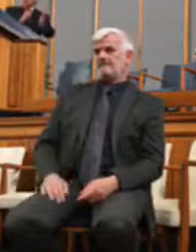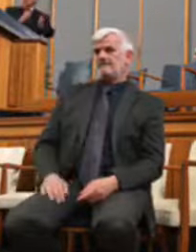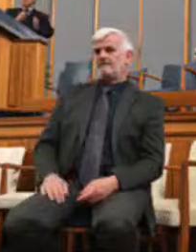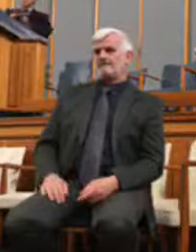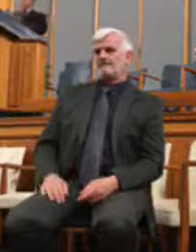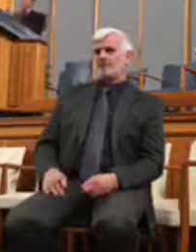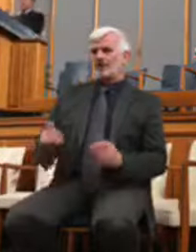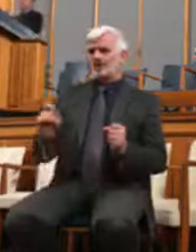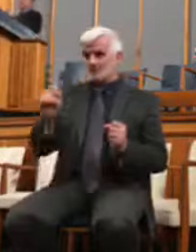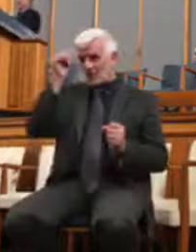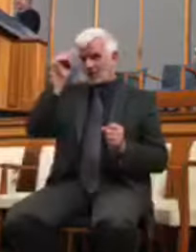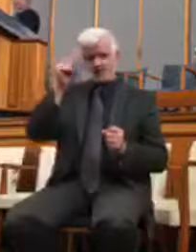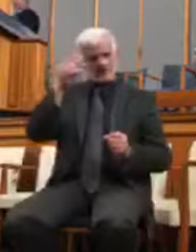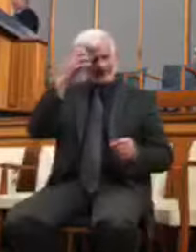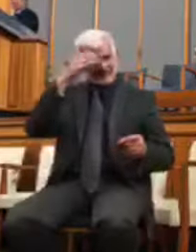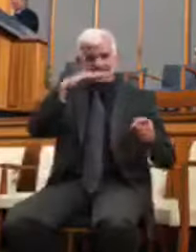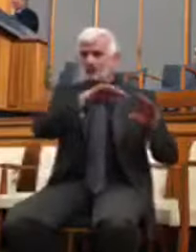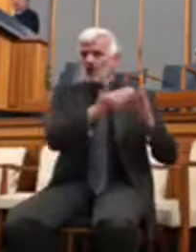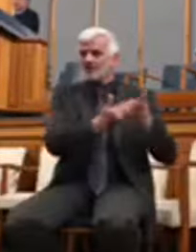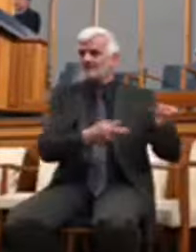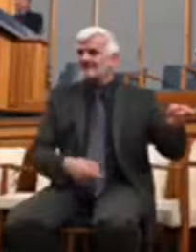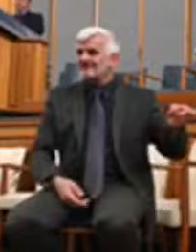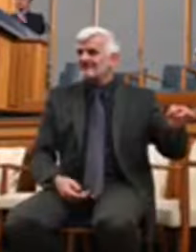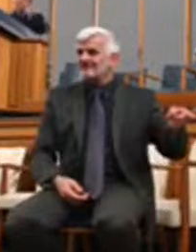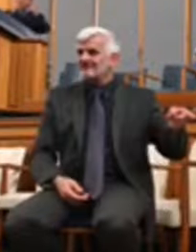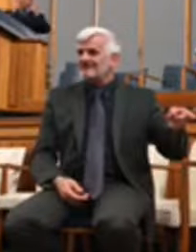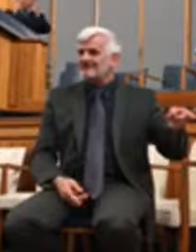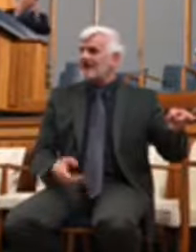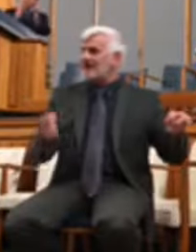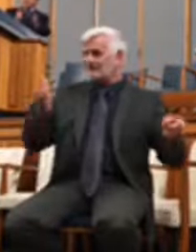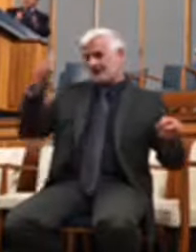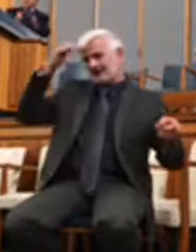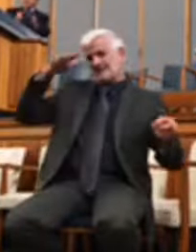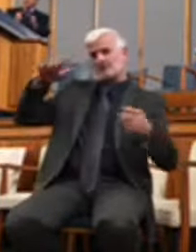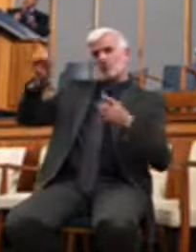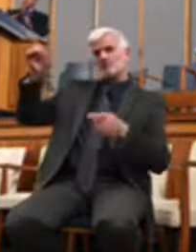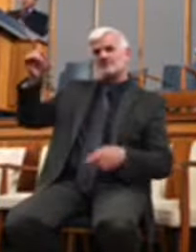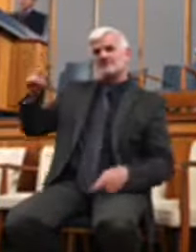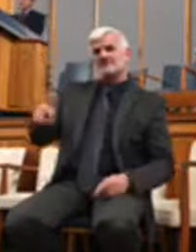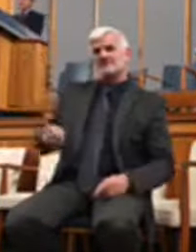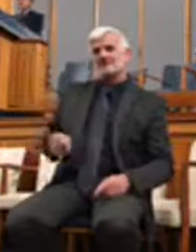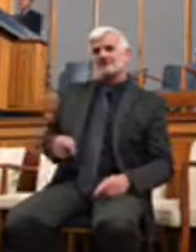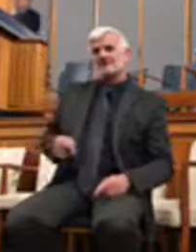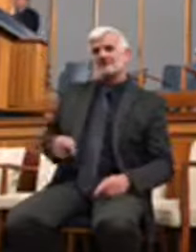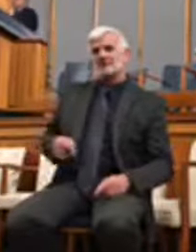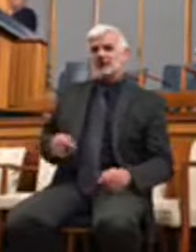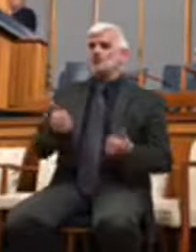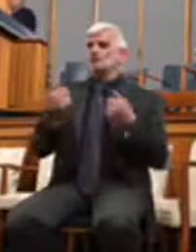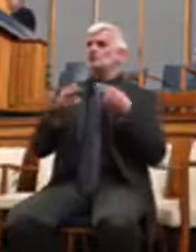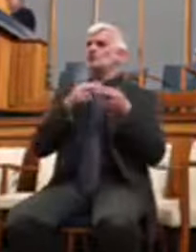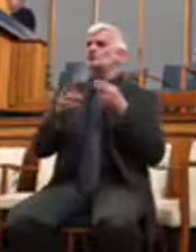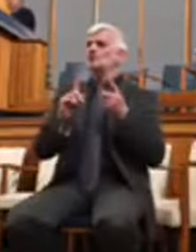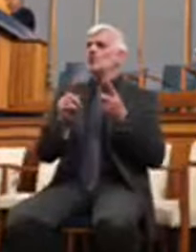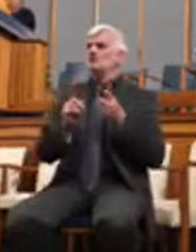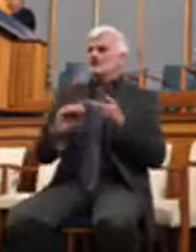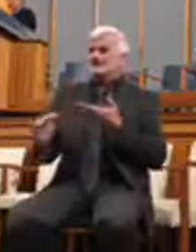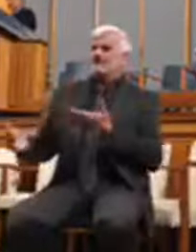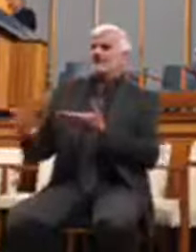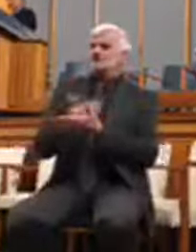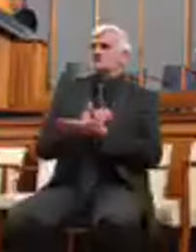the world and there is the kingdom of God. There is the good news of salvation and there is the doom and